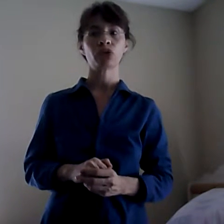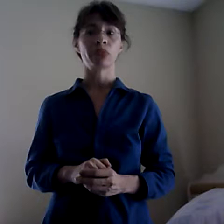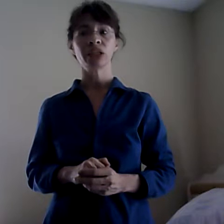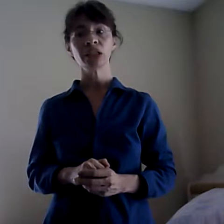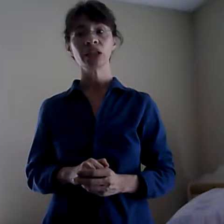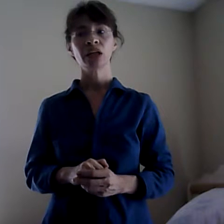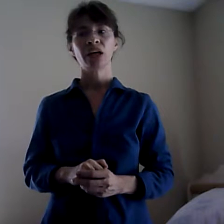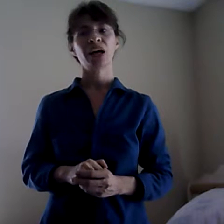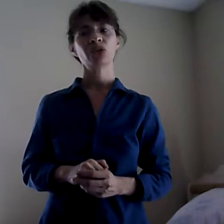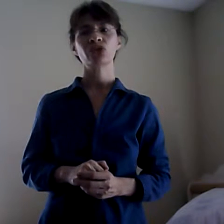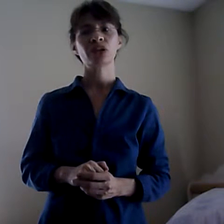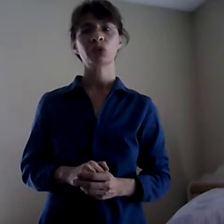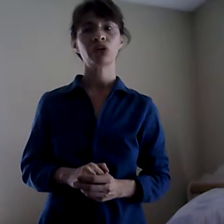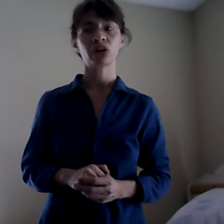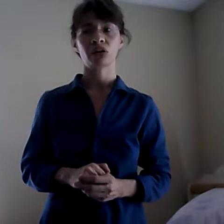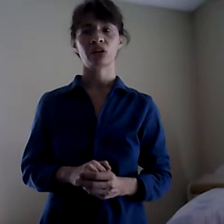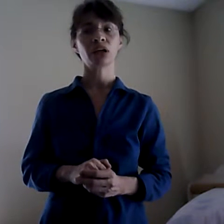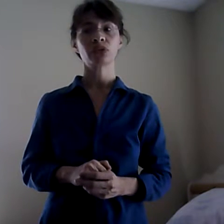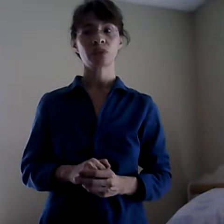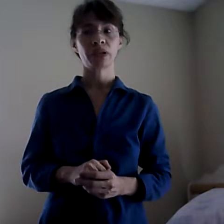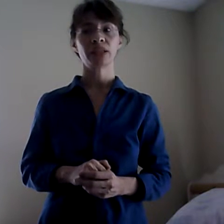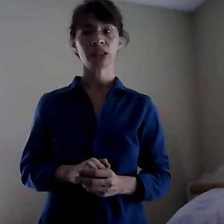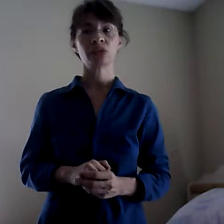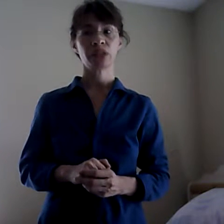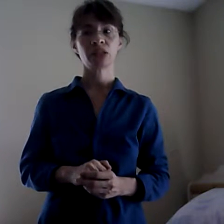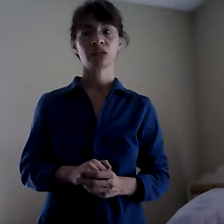more money? How does that work? Can you explain that to me?